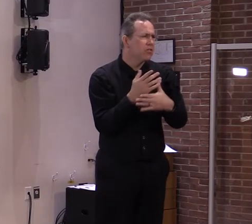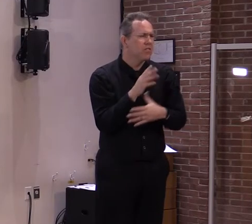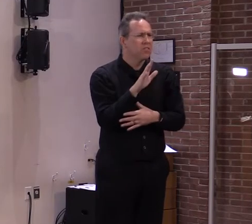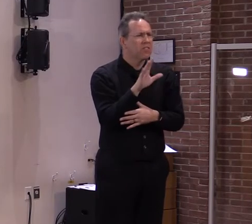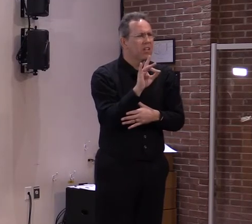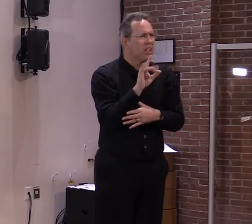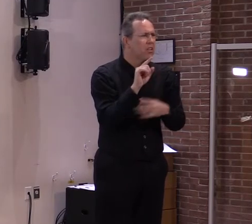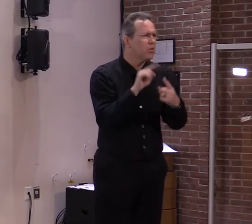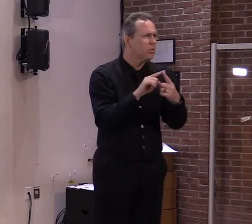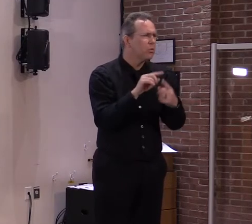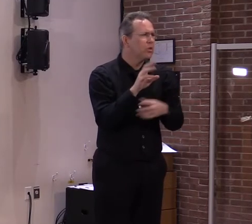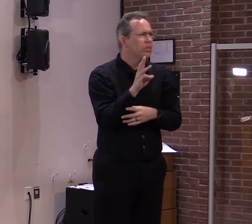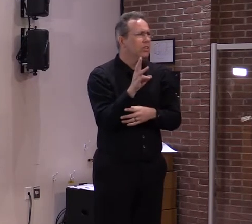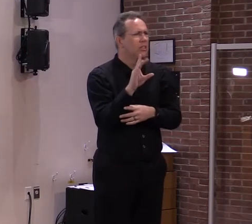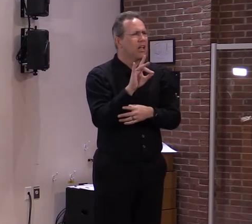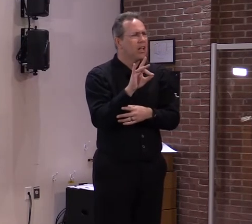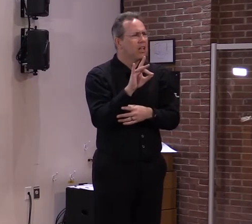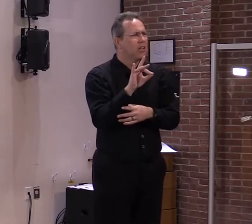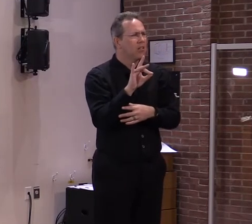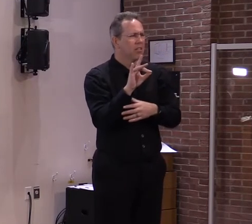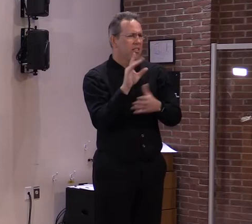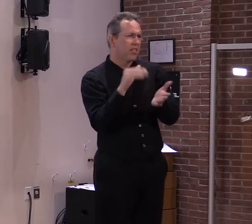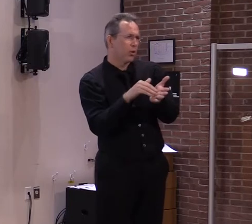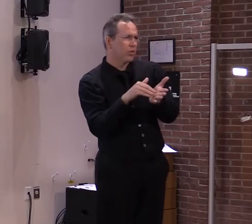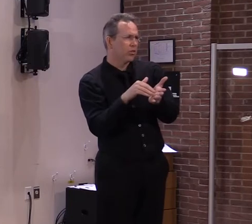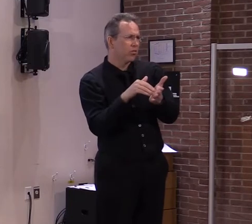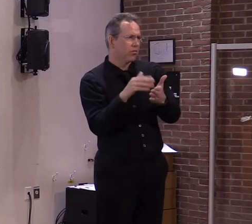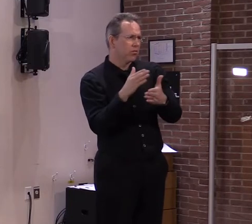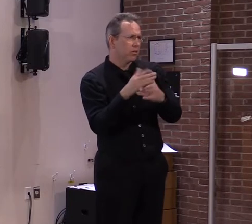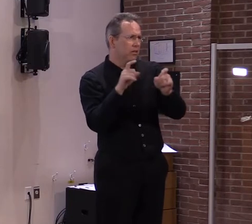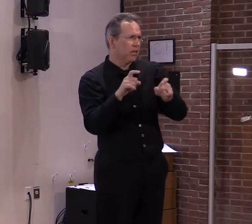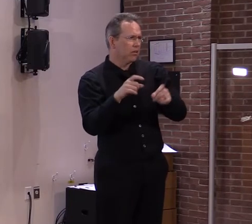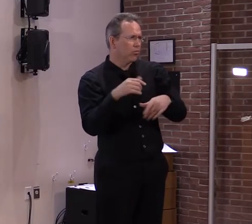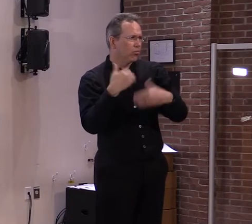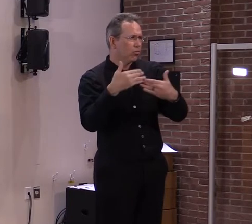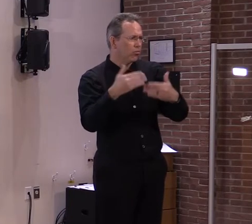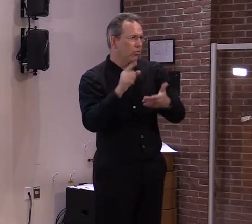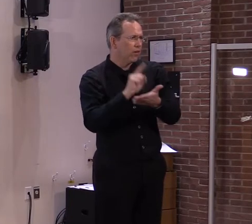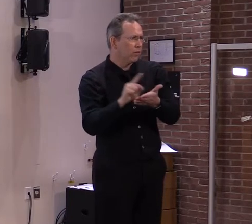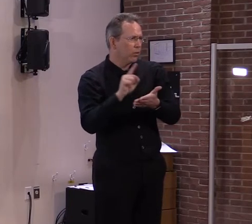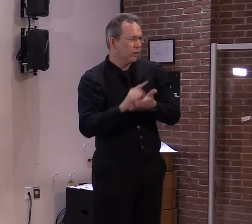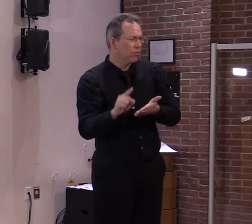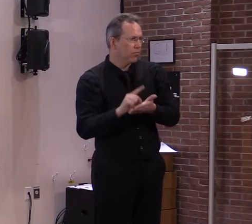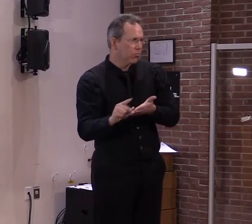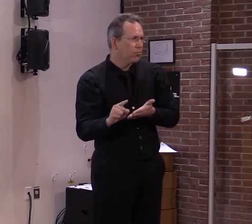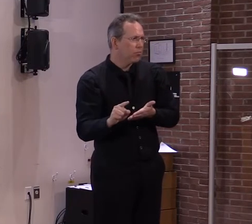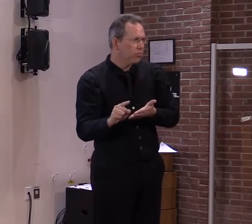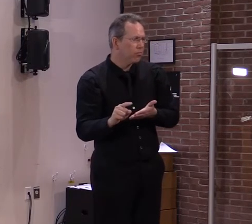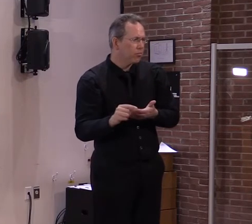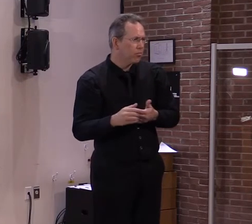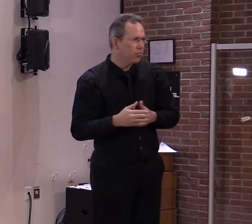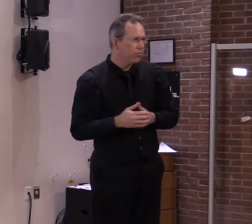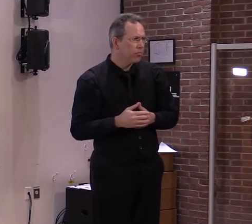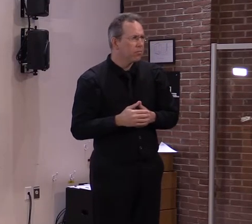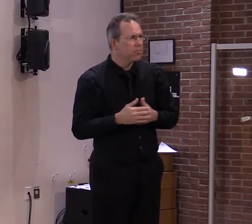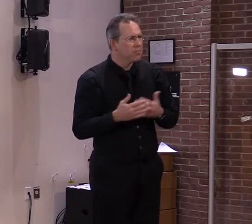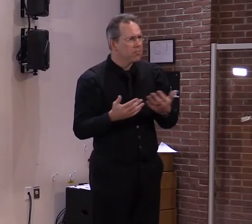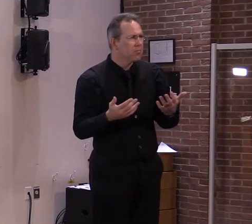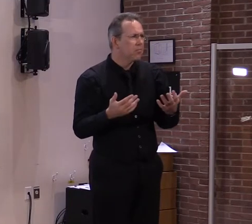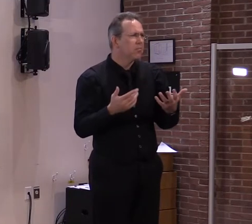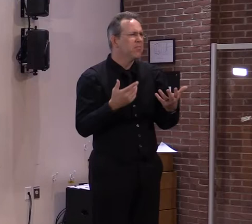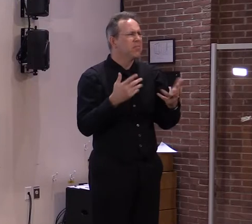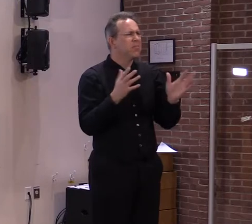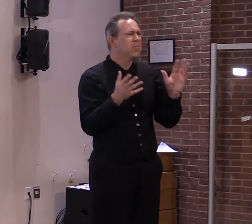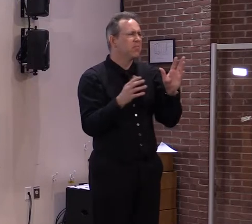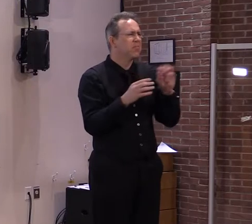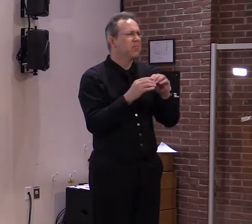58,000 to 68,000 tests over a 7 day period. You know, about 7,000, 8,000 tests. We have the